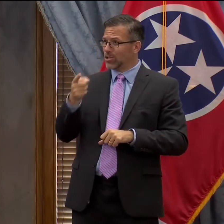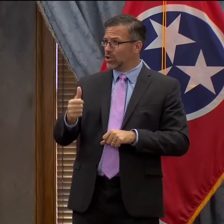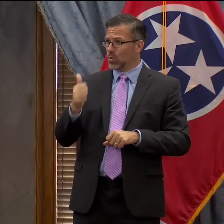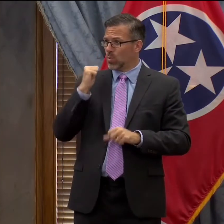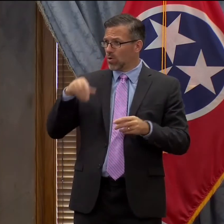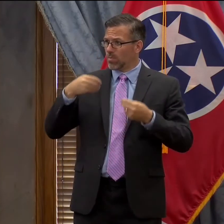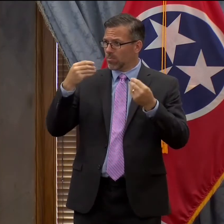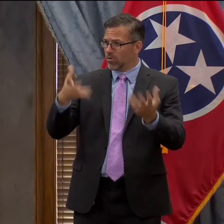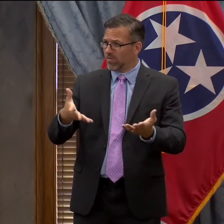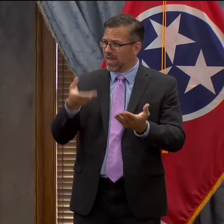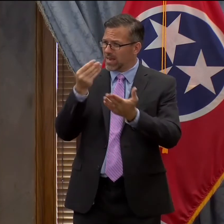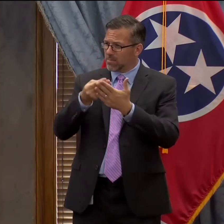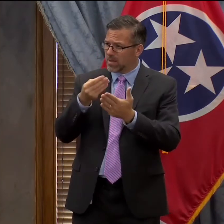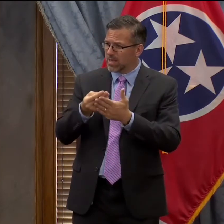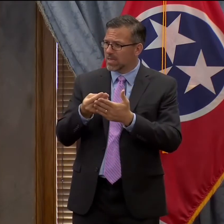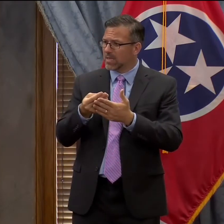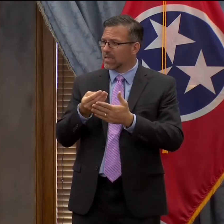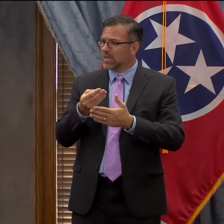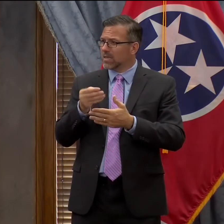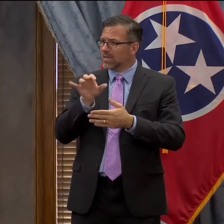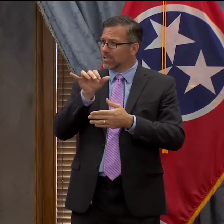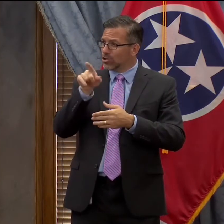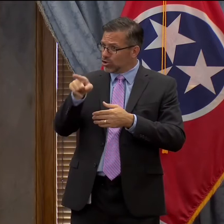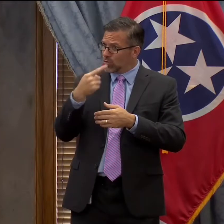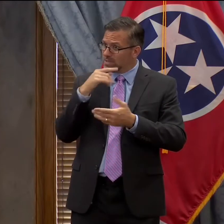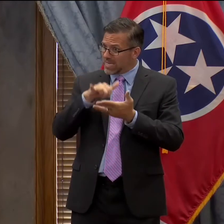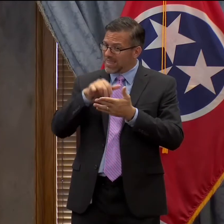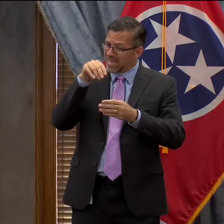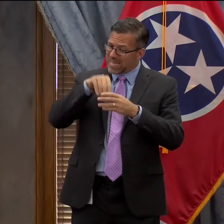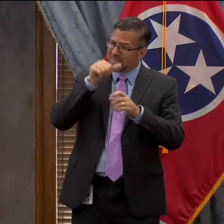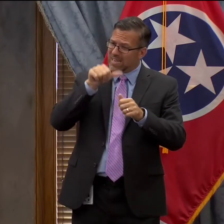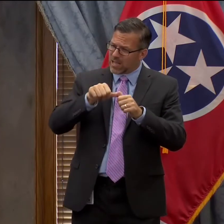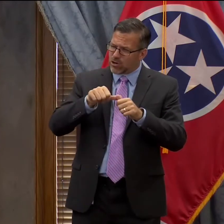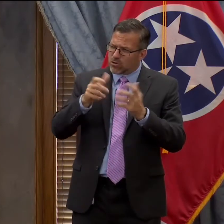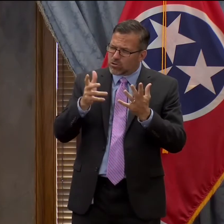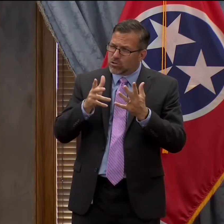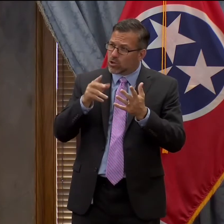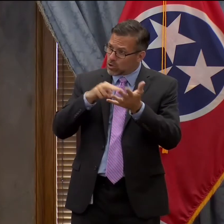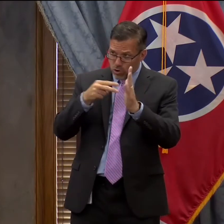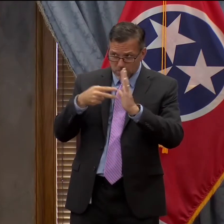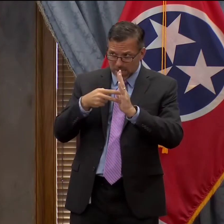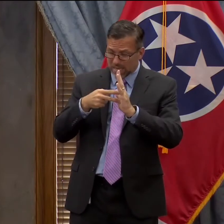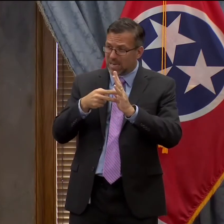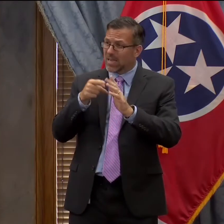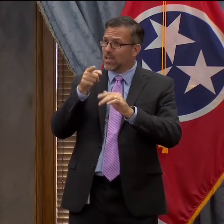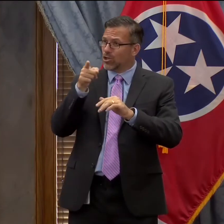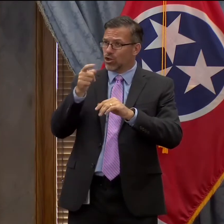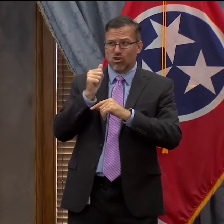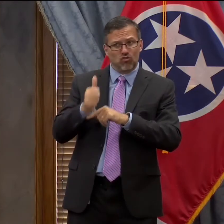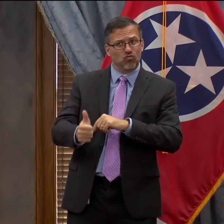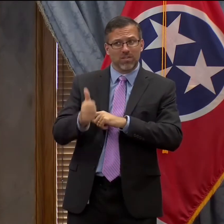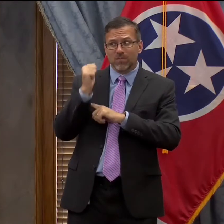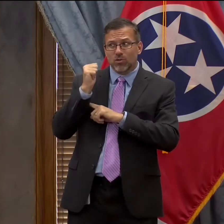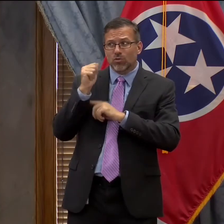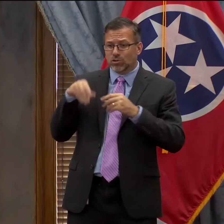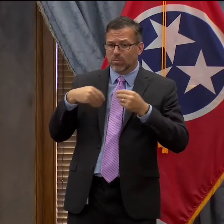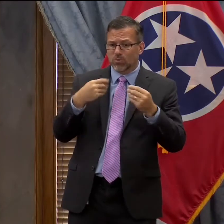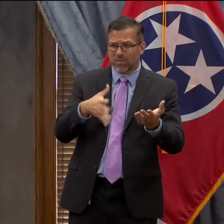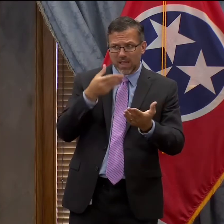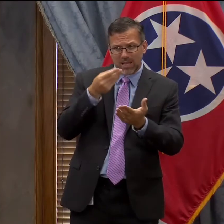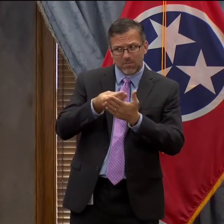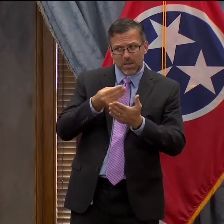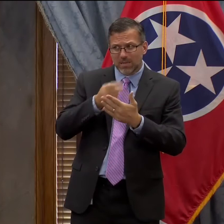to them. I don't know if that is explicitly said in the letter. So to clarify, there's no chance of them getting additional funds. Well, I certainly want to